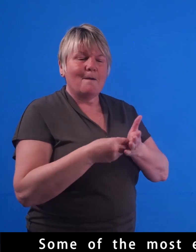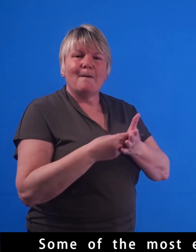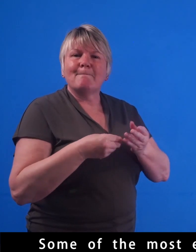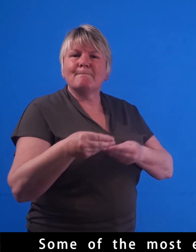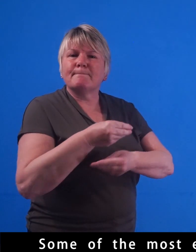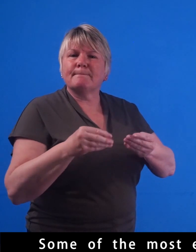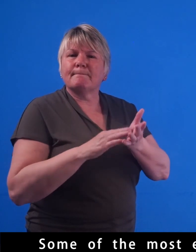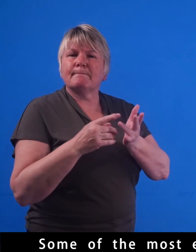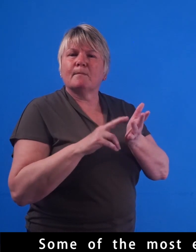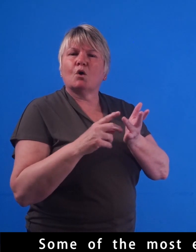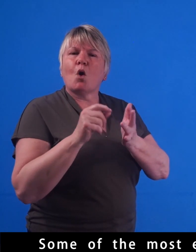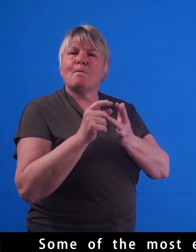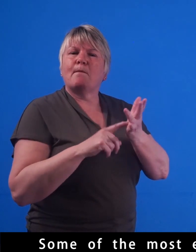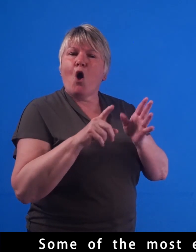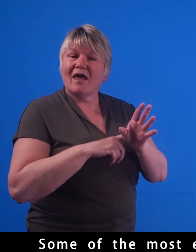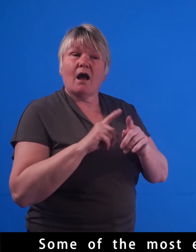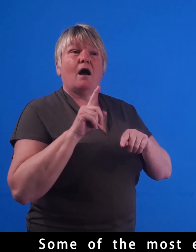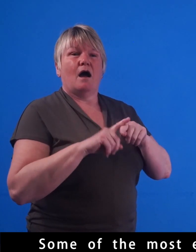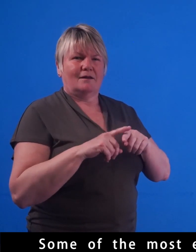Monopoly, and Cluedo.